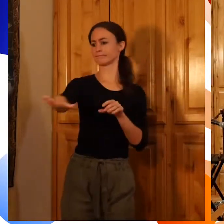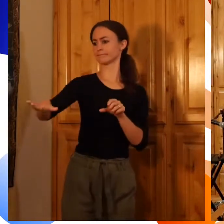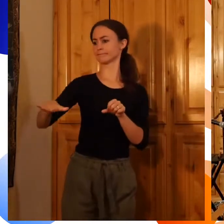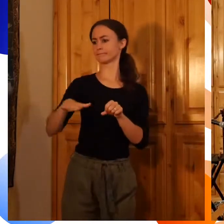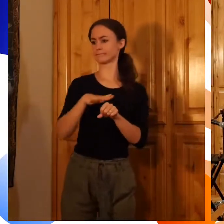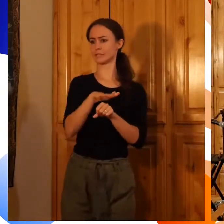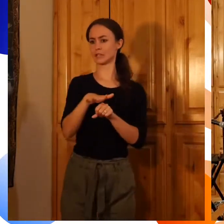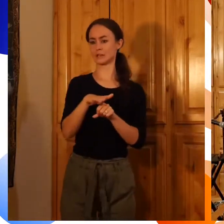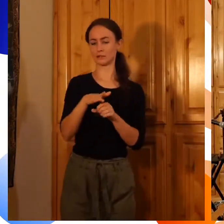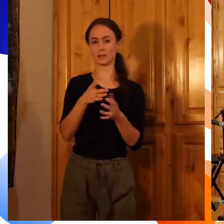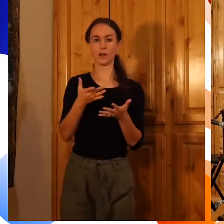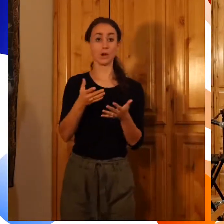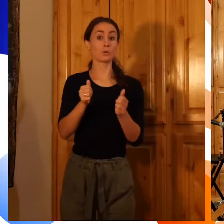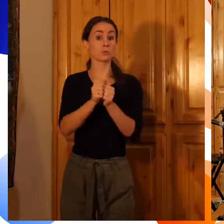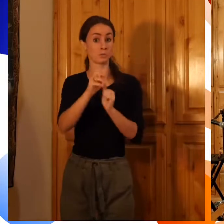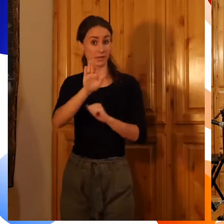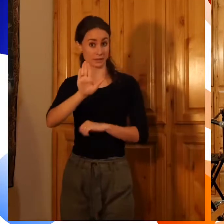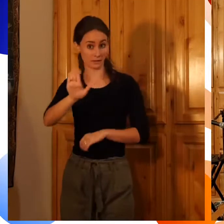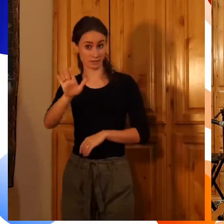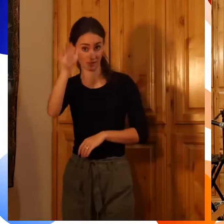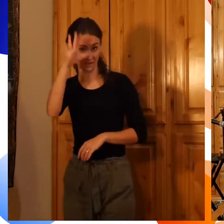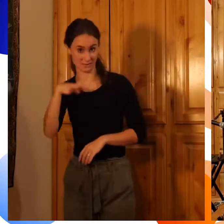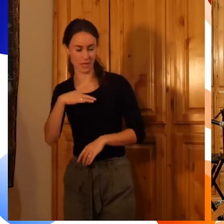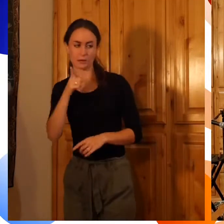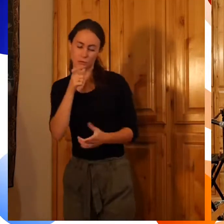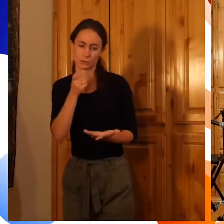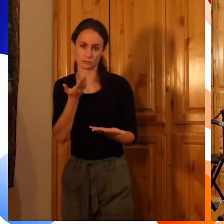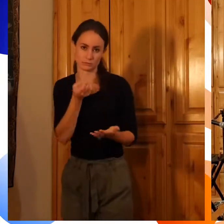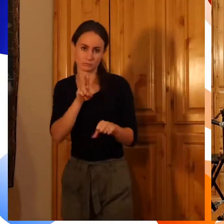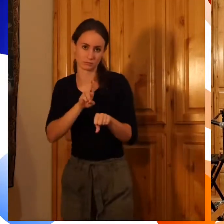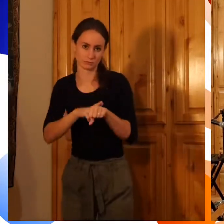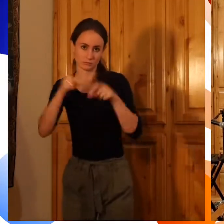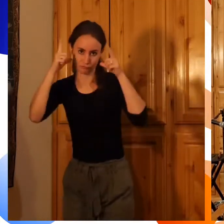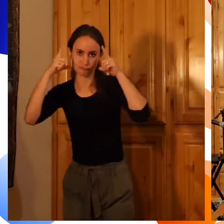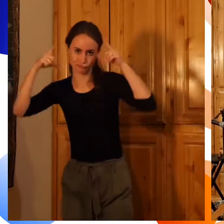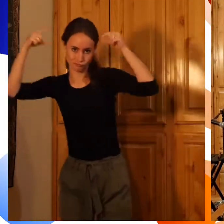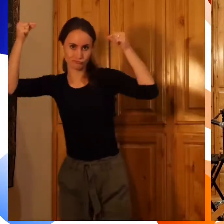warriors, and all of their goblin minions, who appeared to be